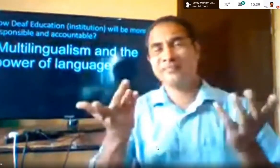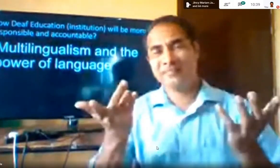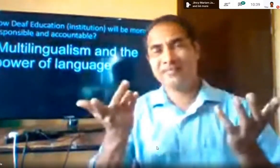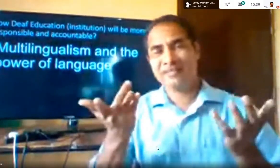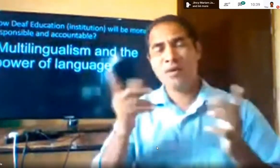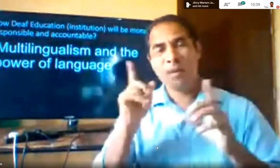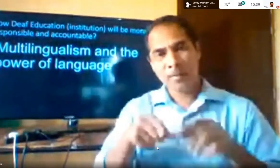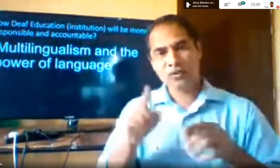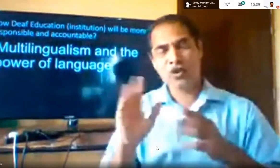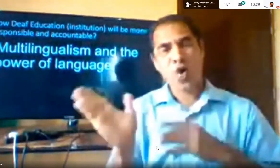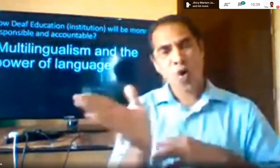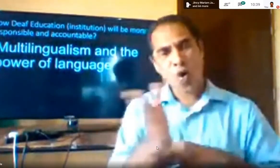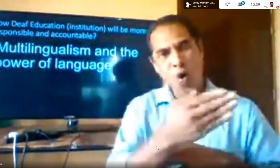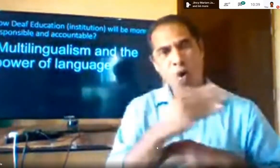In India, there are many languages.